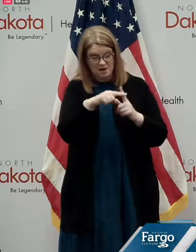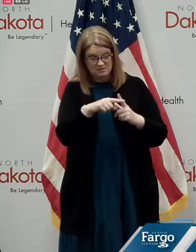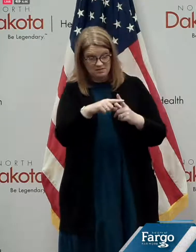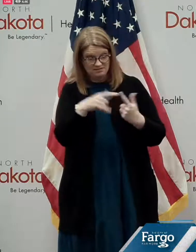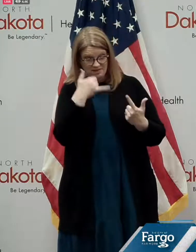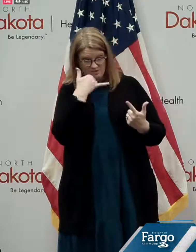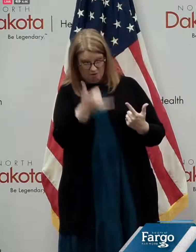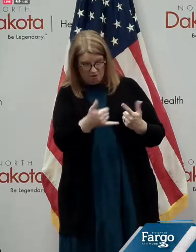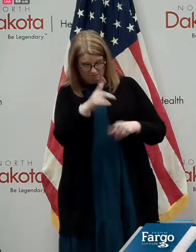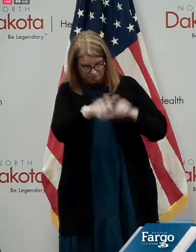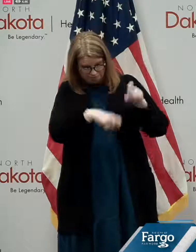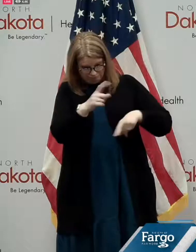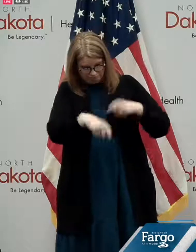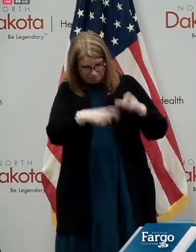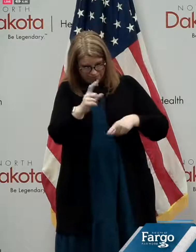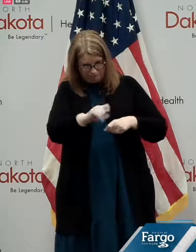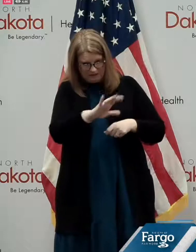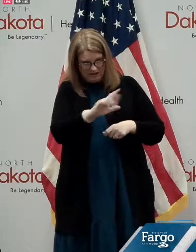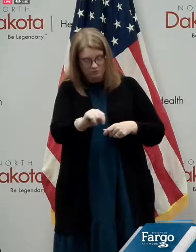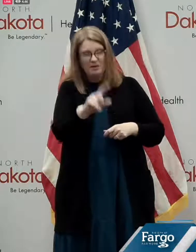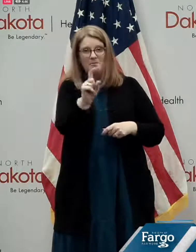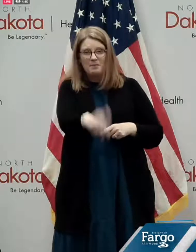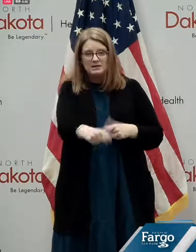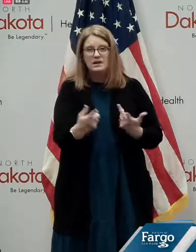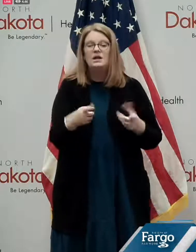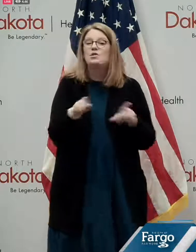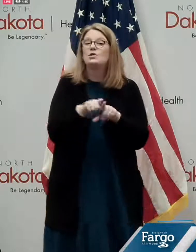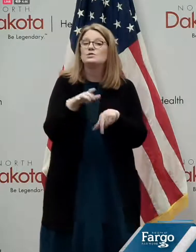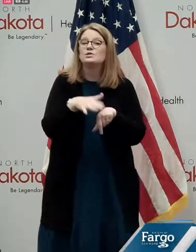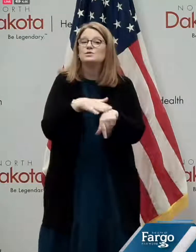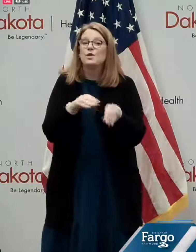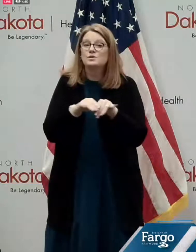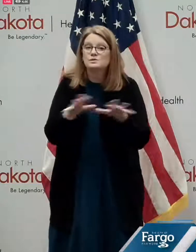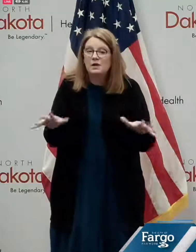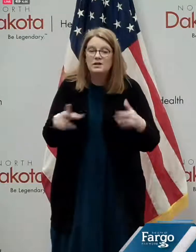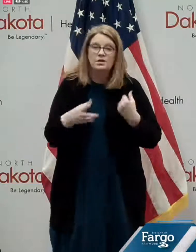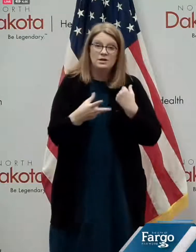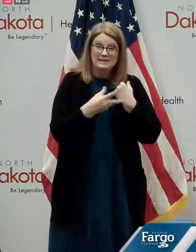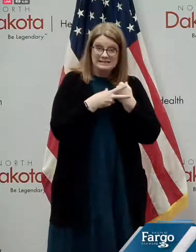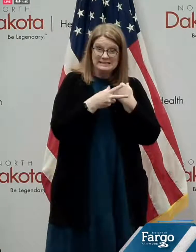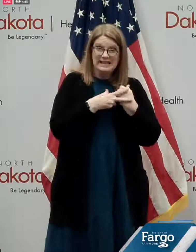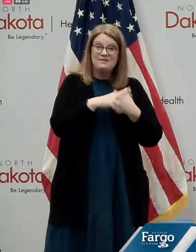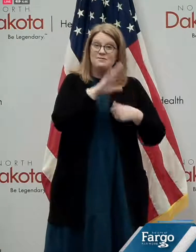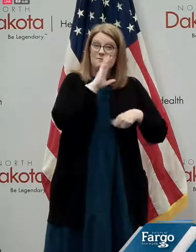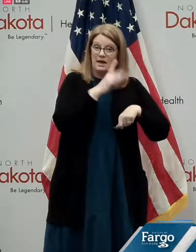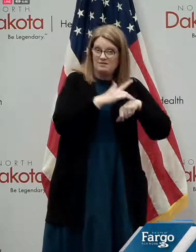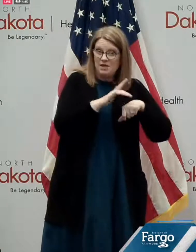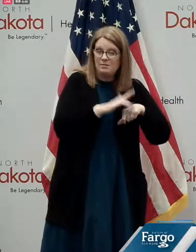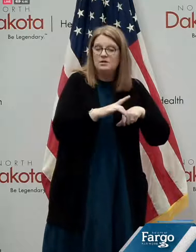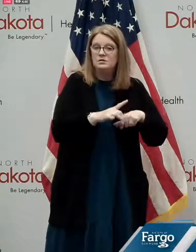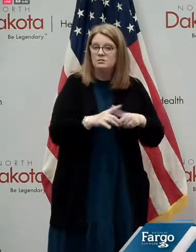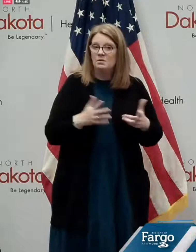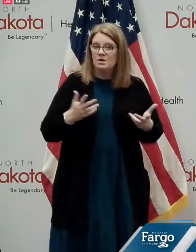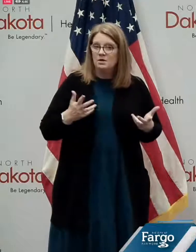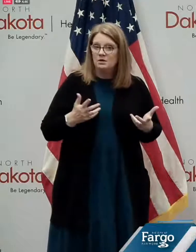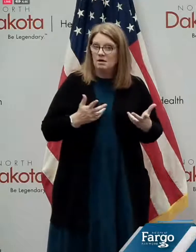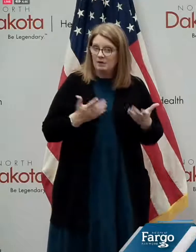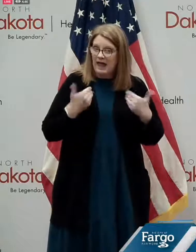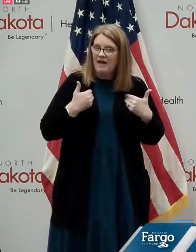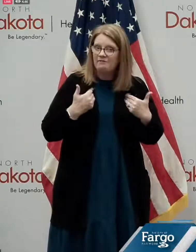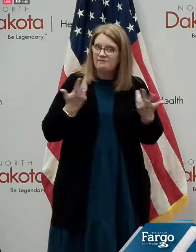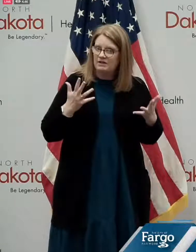people to slow the spread. In doing this, we want to preserve hospital capacity, which we've done, and that helps us build